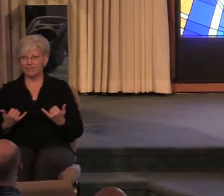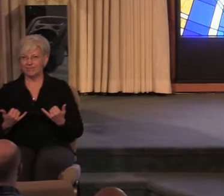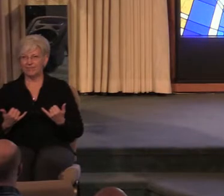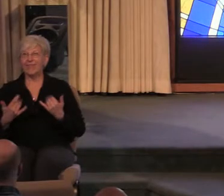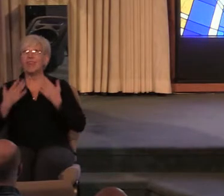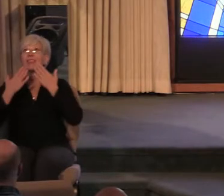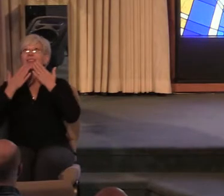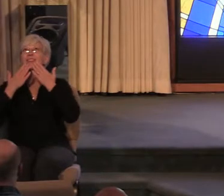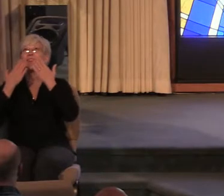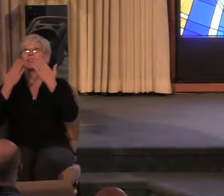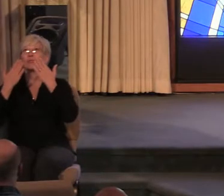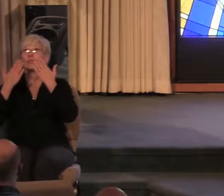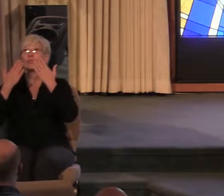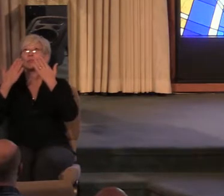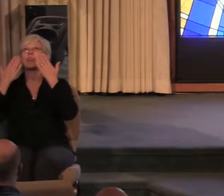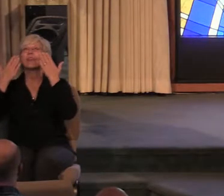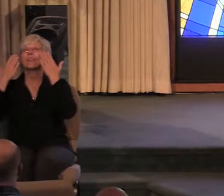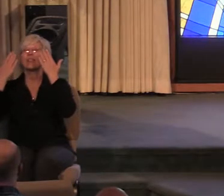Thank you, sweet Spirit,